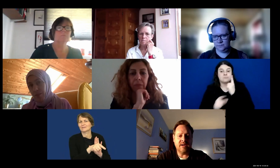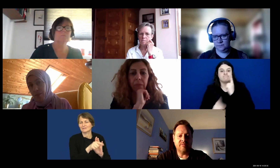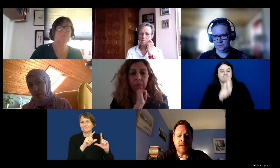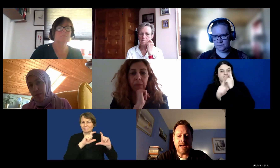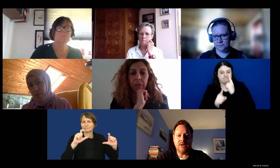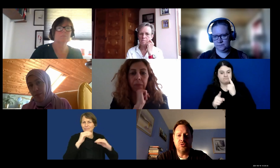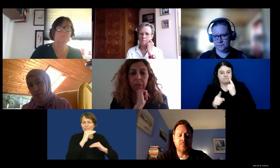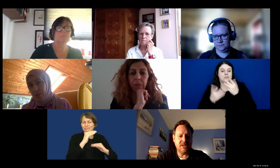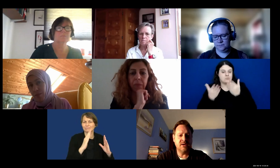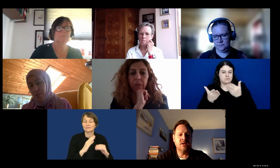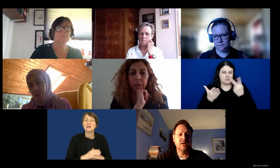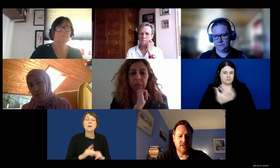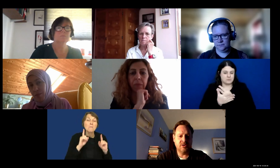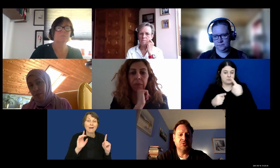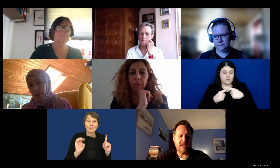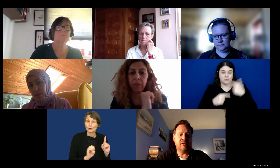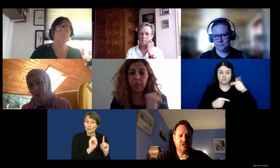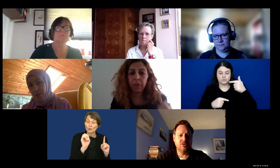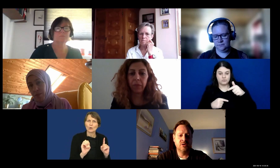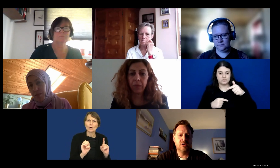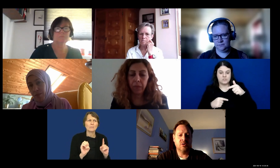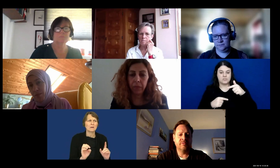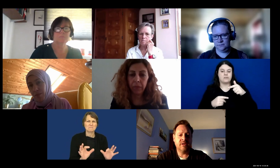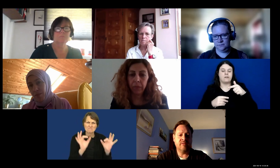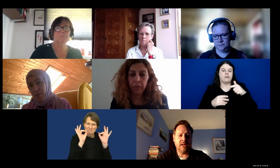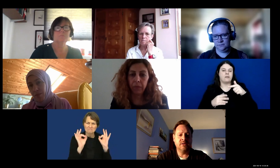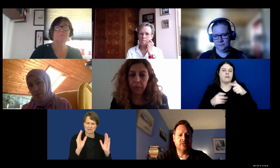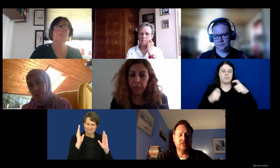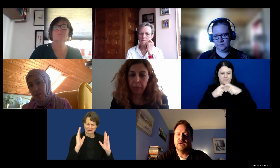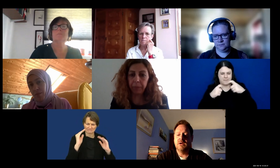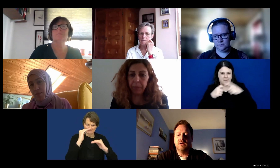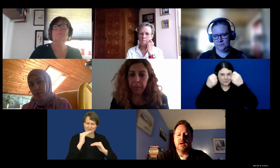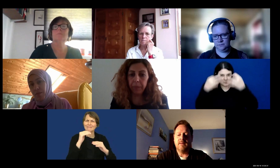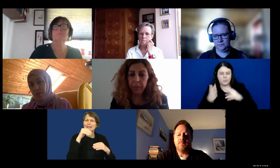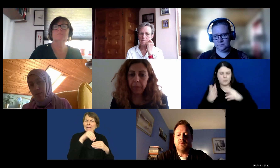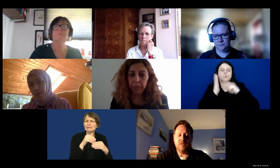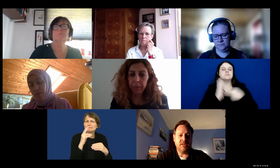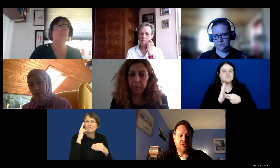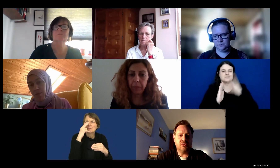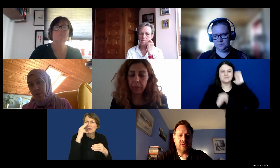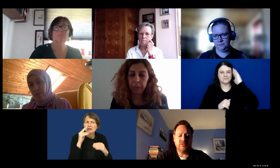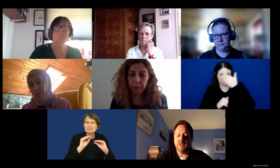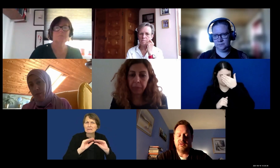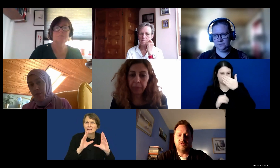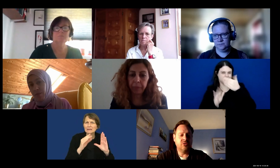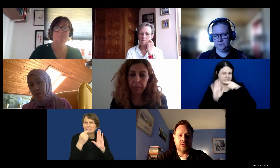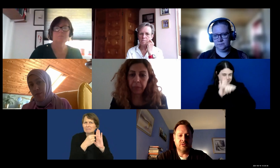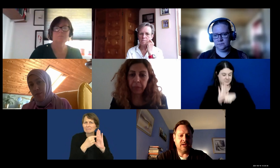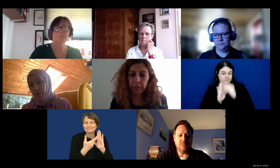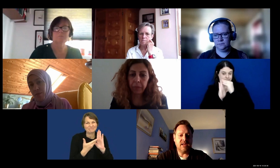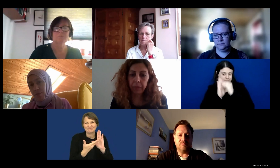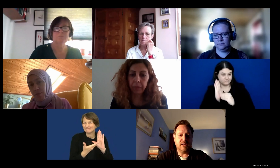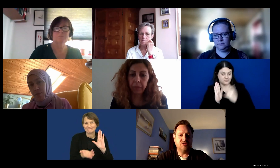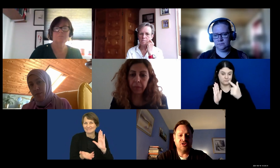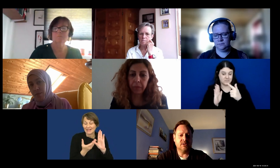don't have a pan-European clinical definition of deaf blindness. one of the issues is that if you took the